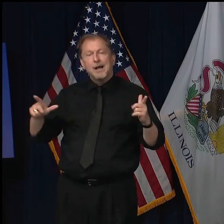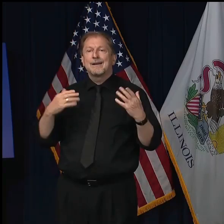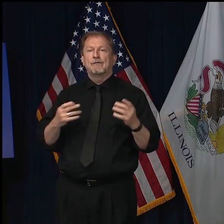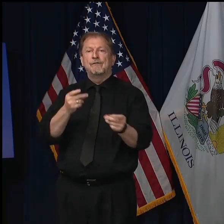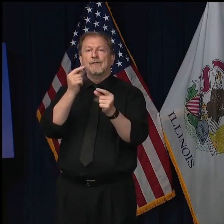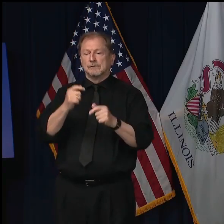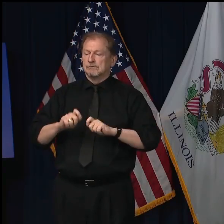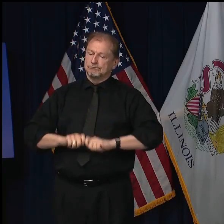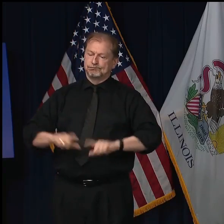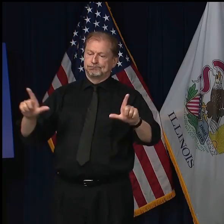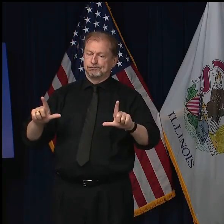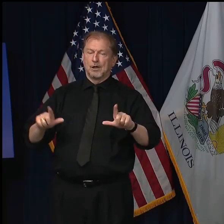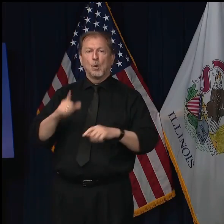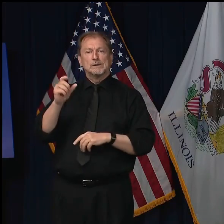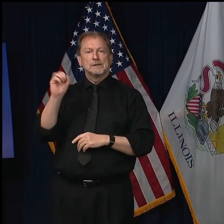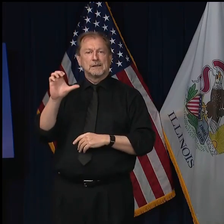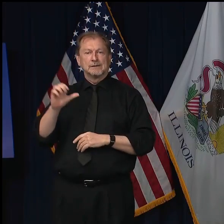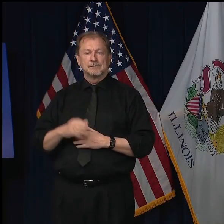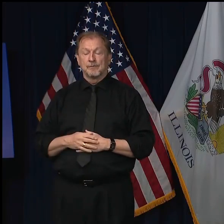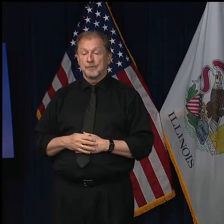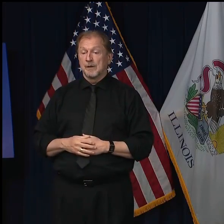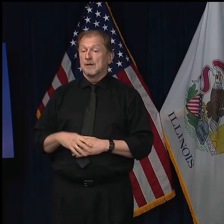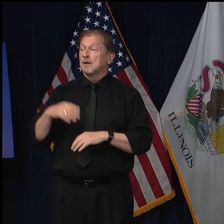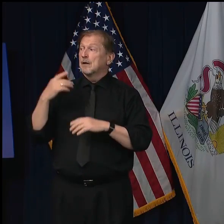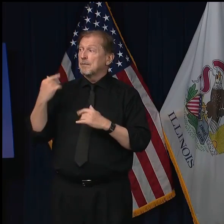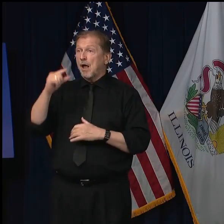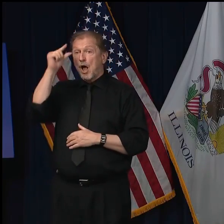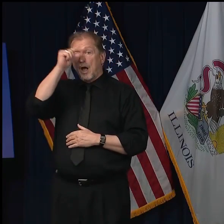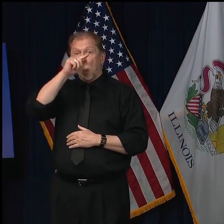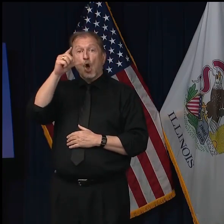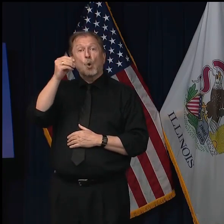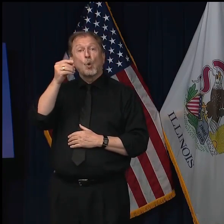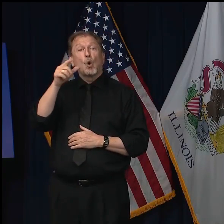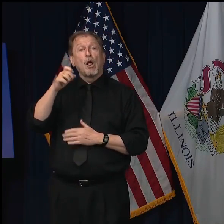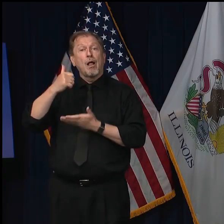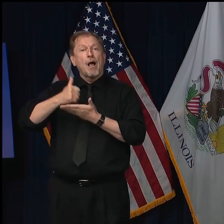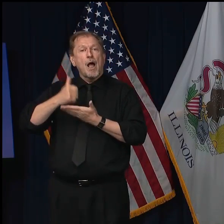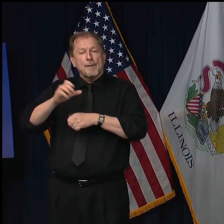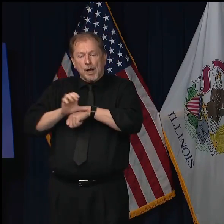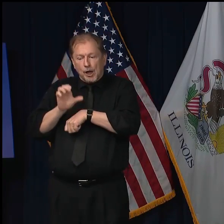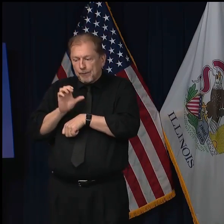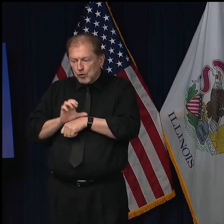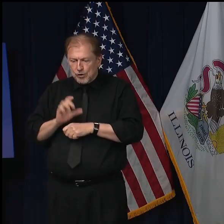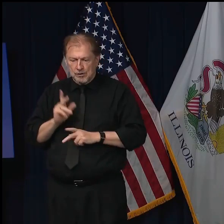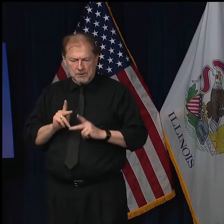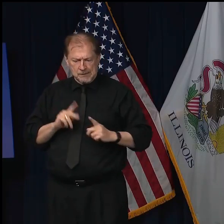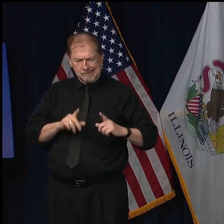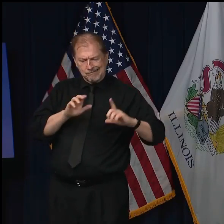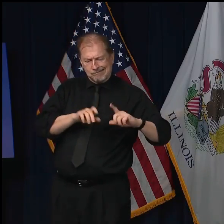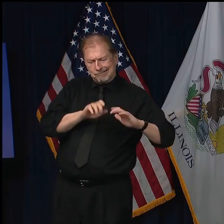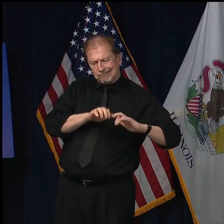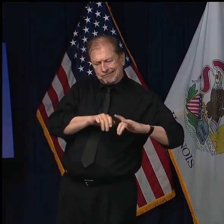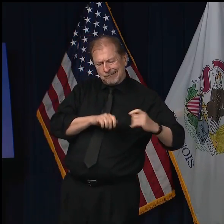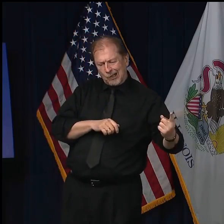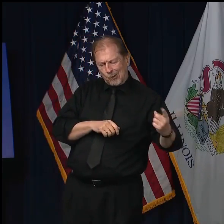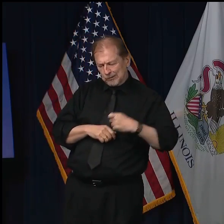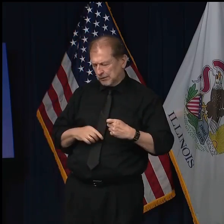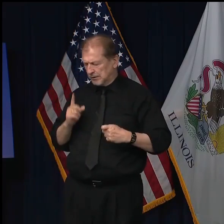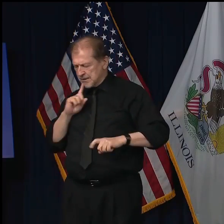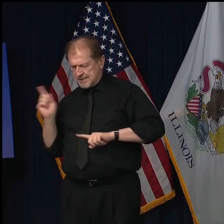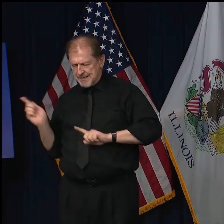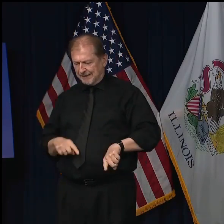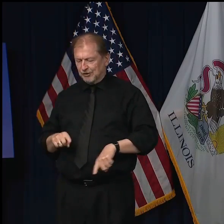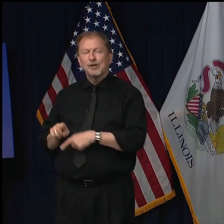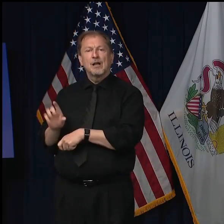The IDES chat bot that Google AI helped build answered over 3.2 million